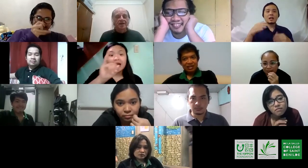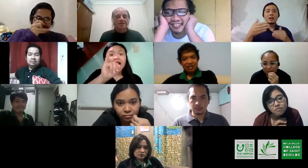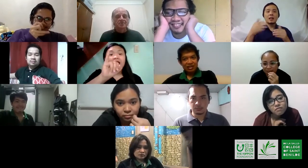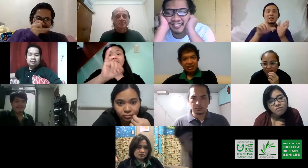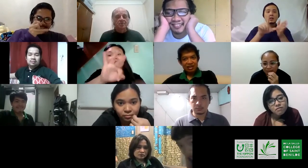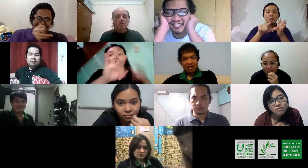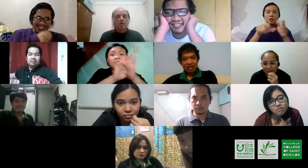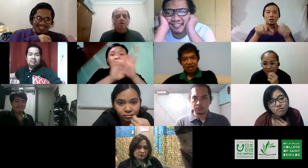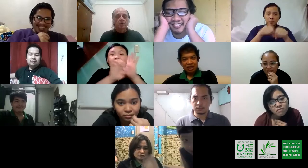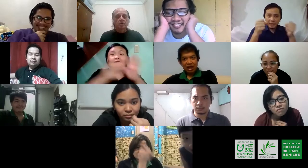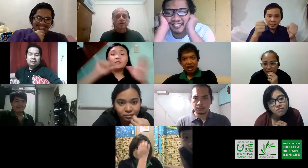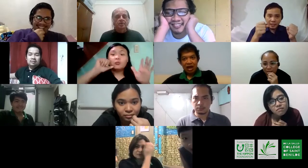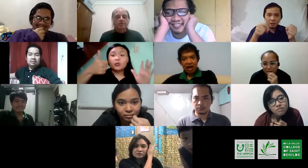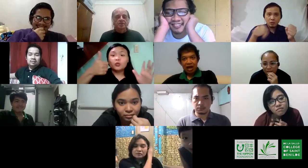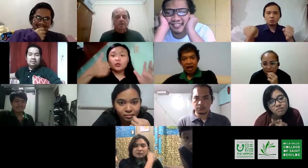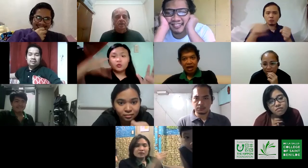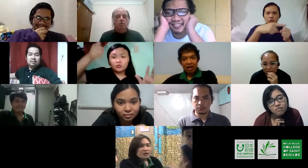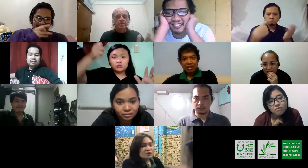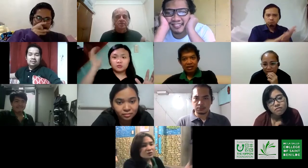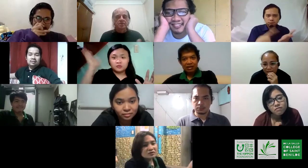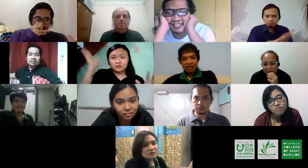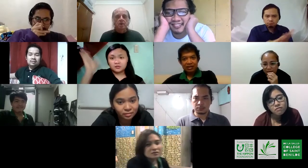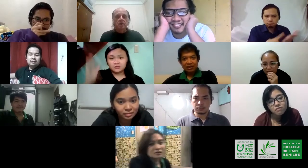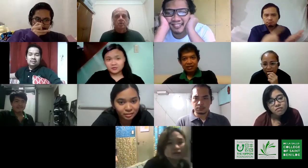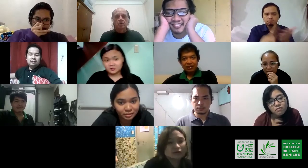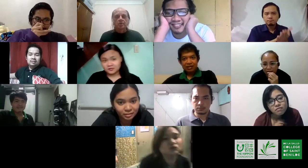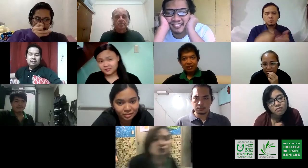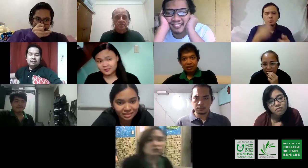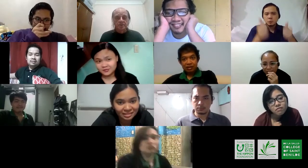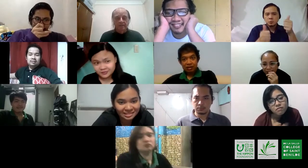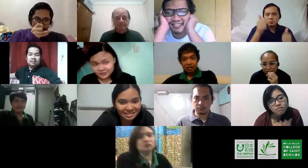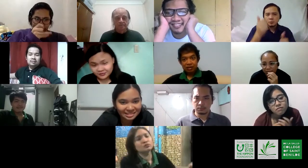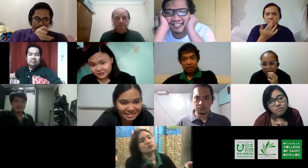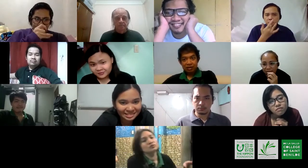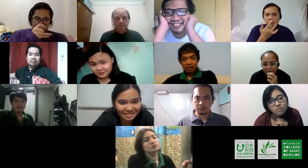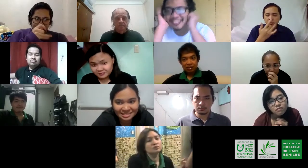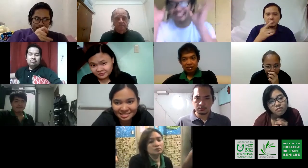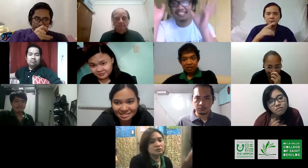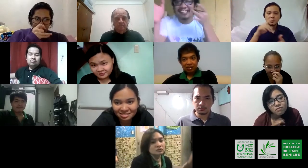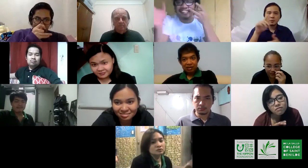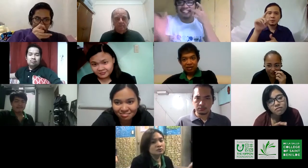want the test, tomorrow or Thursday, the quiz, tomorrow or Thursday.